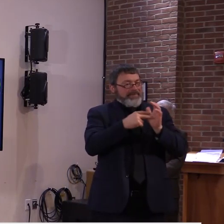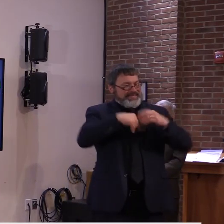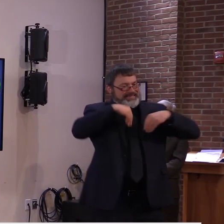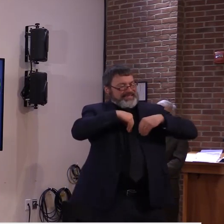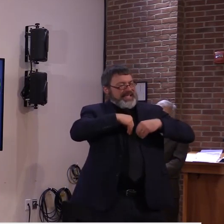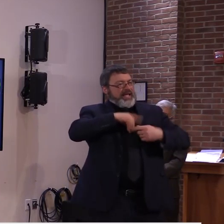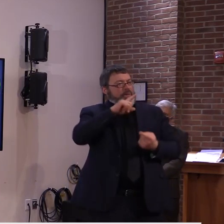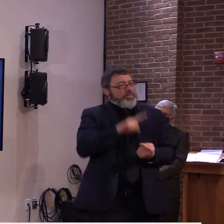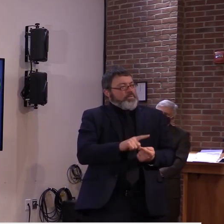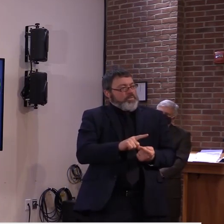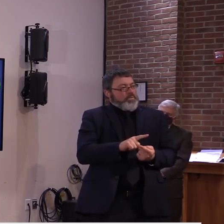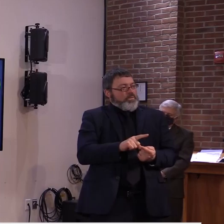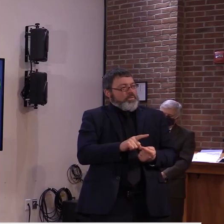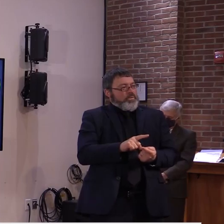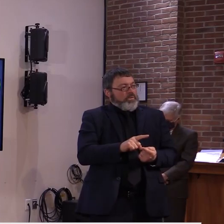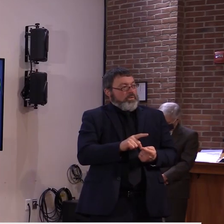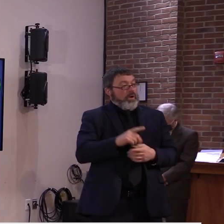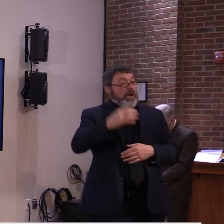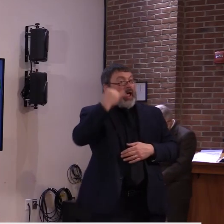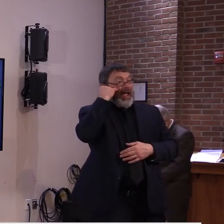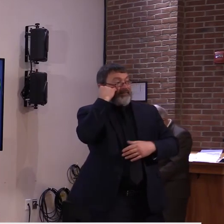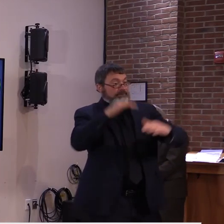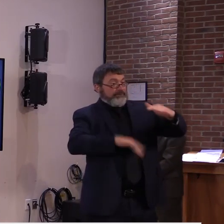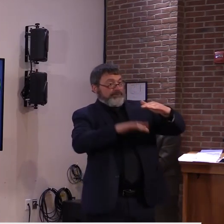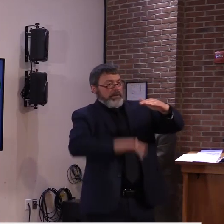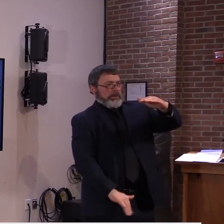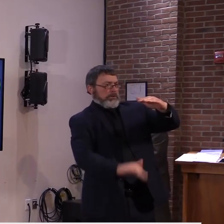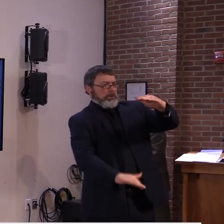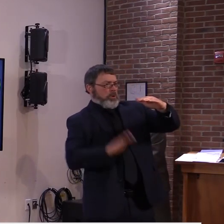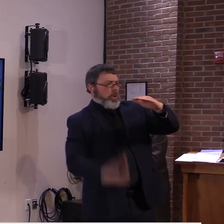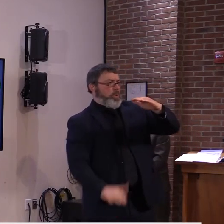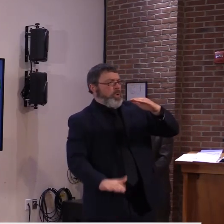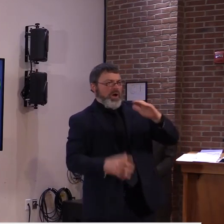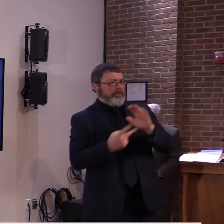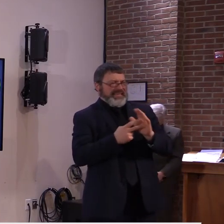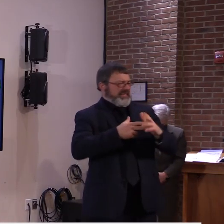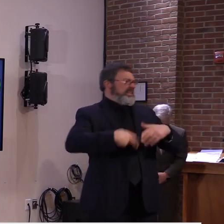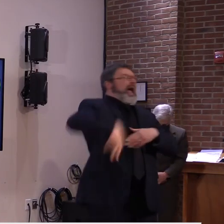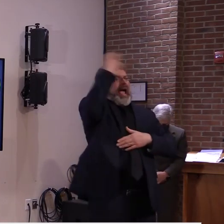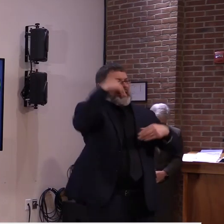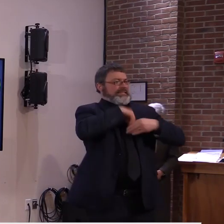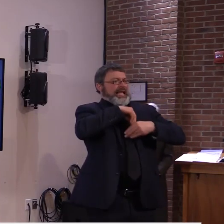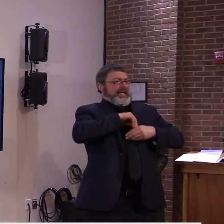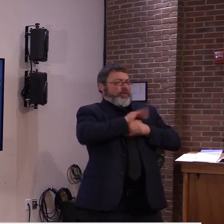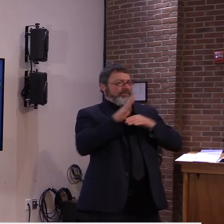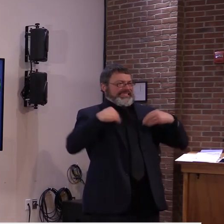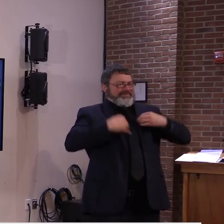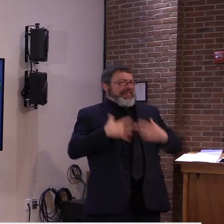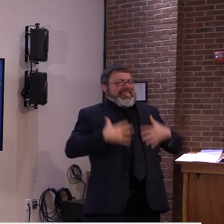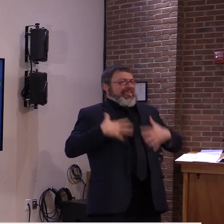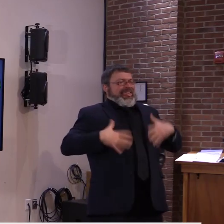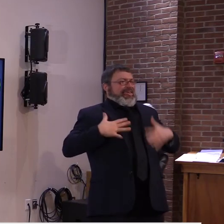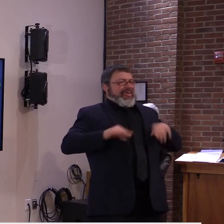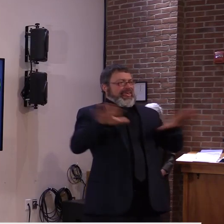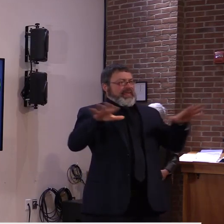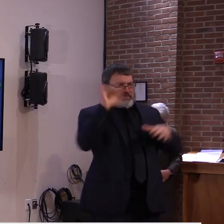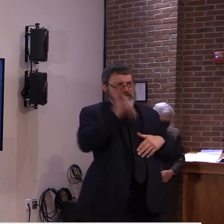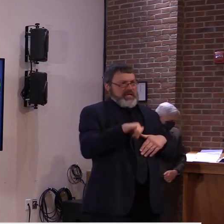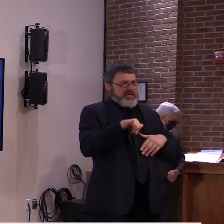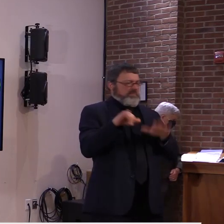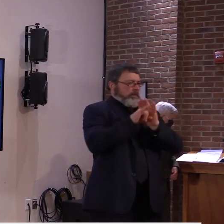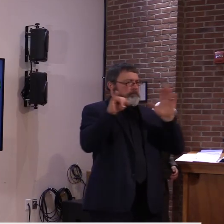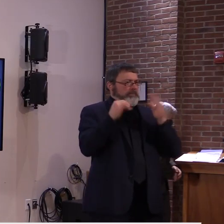threshold, it means it took longer to find the virus, implying perhaps that the person had less of an infectious